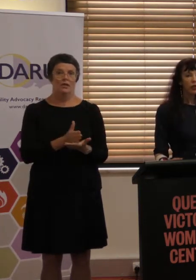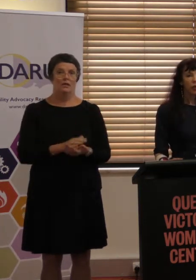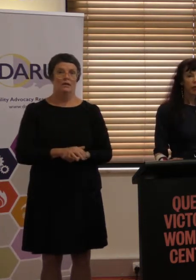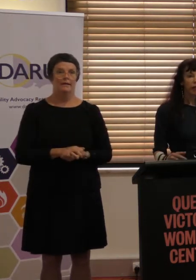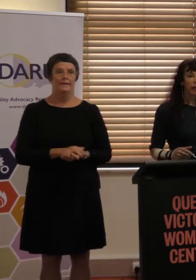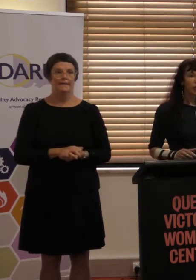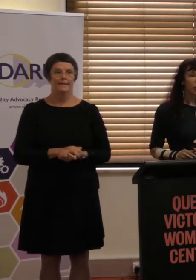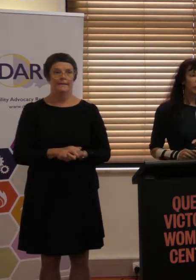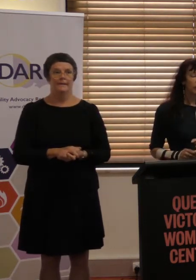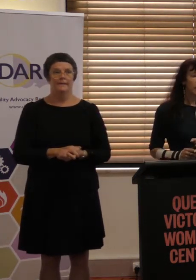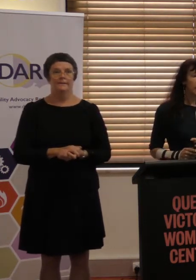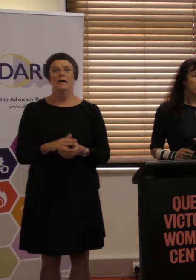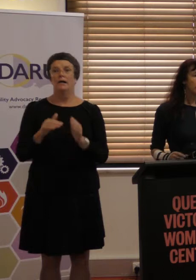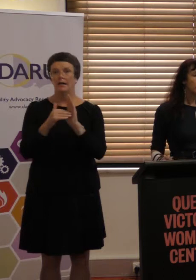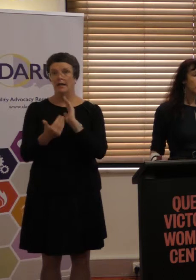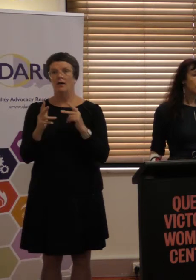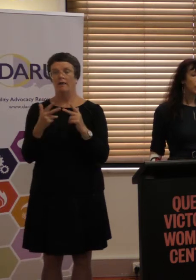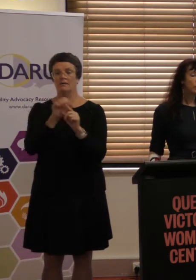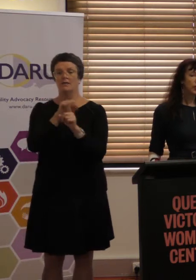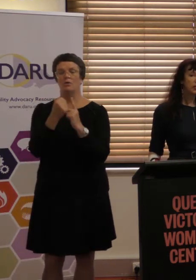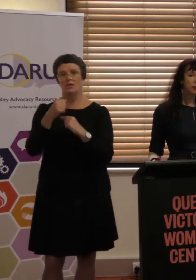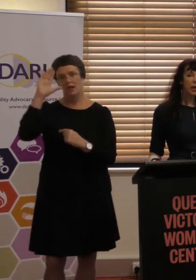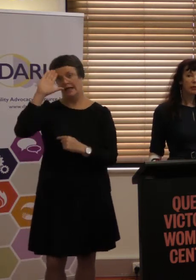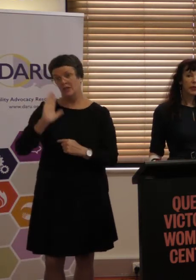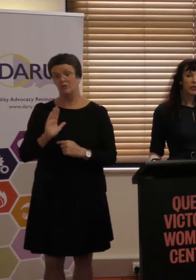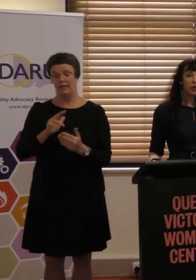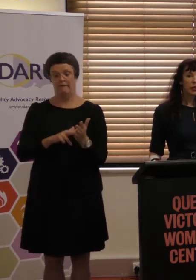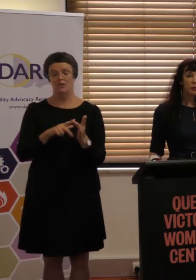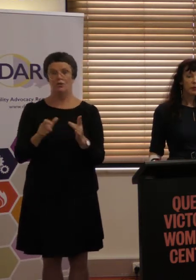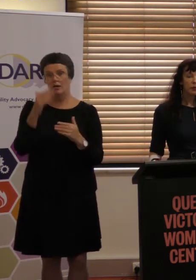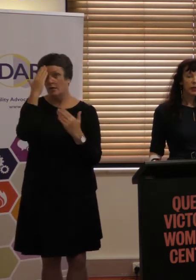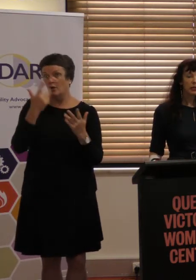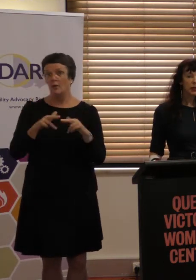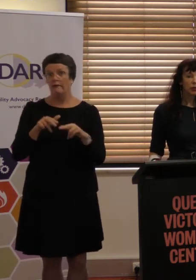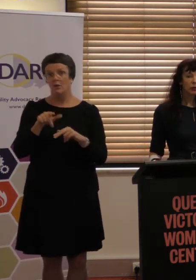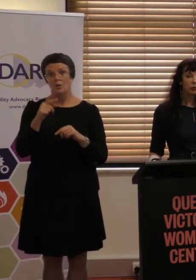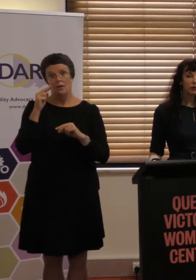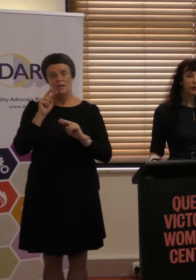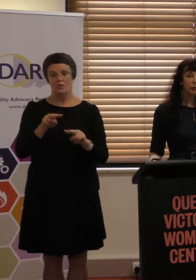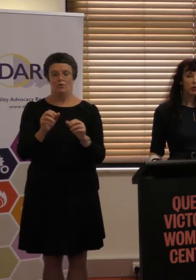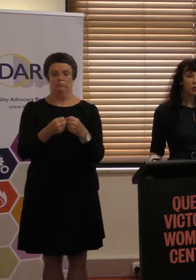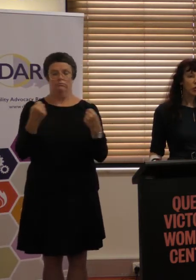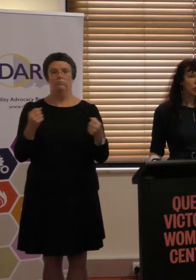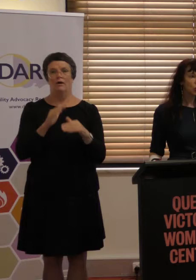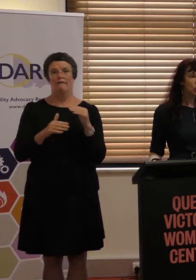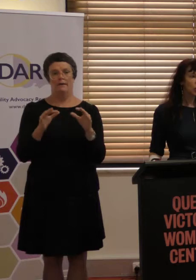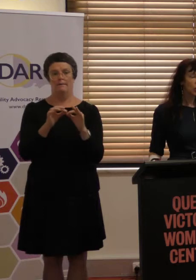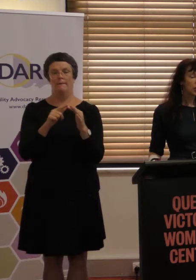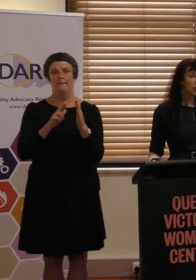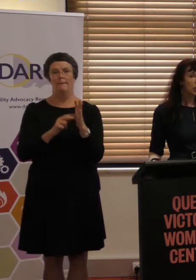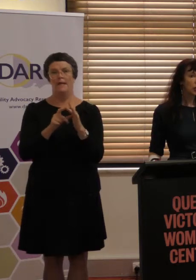Country Victoria, I don't know if many of you saw the press about Bendigo's special developmental